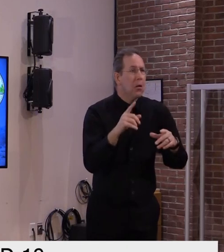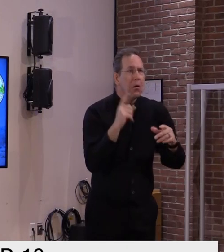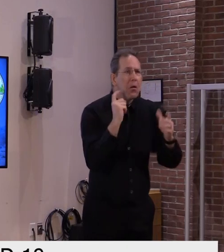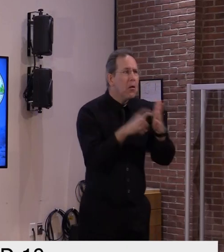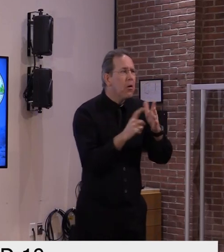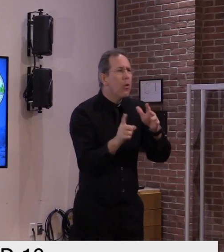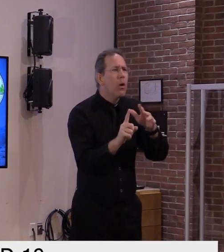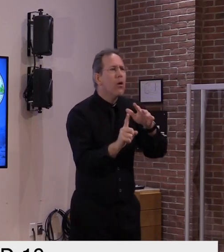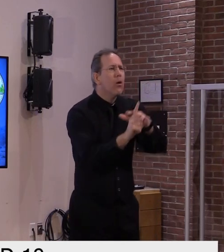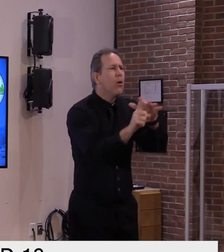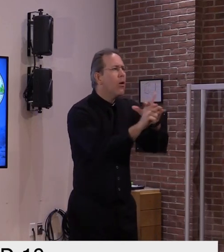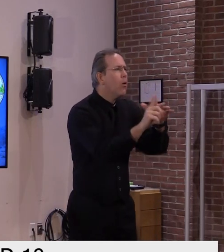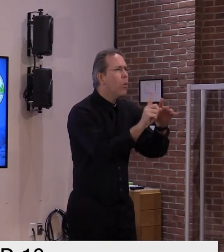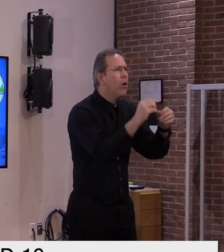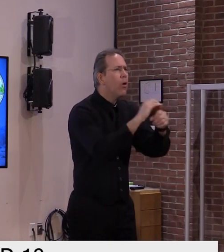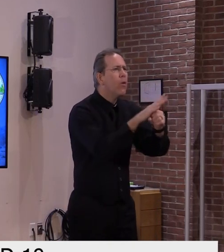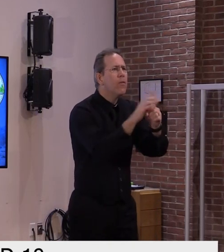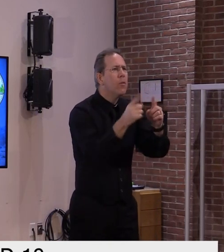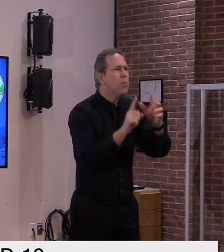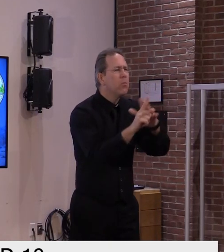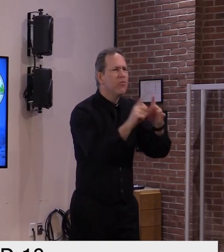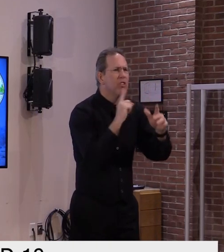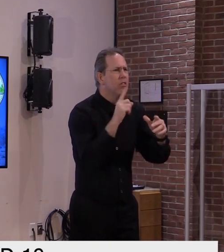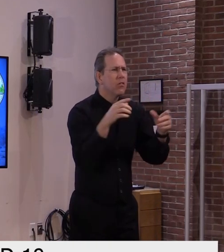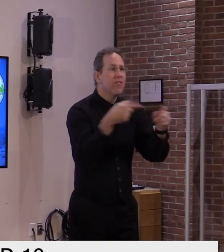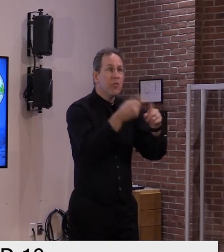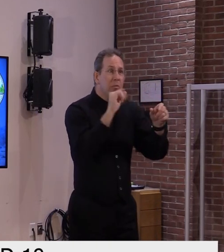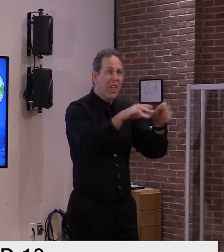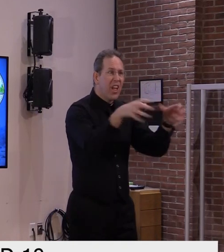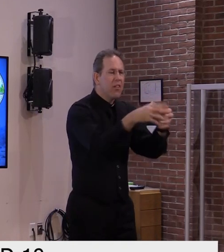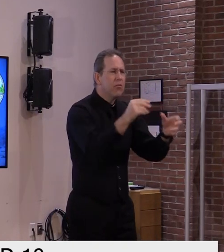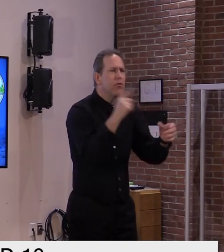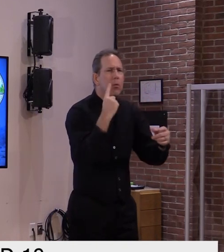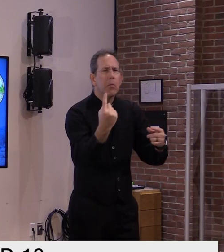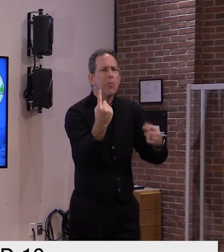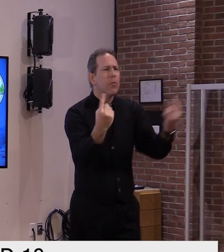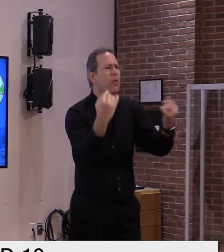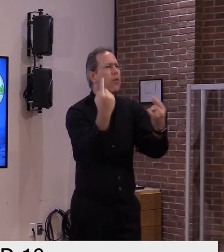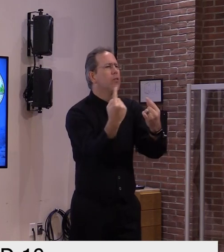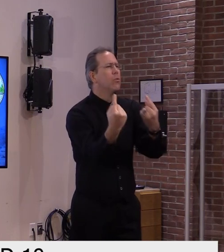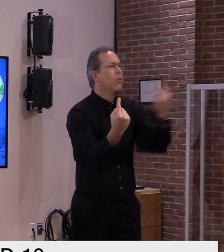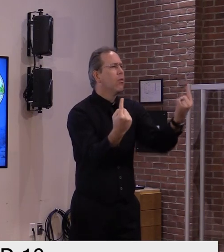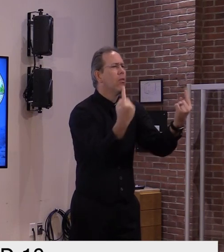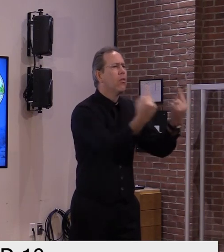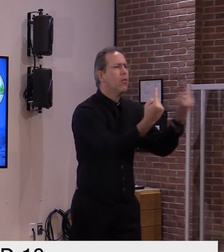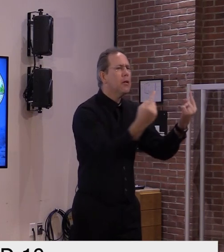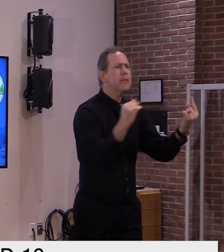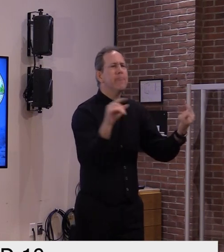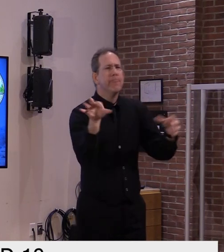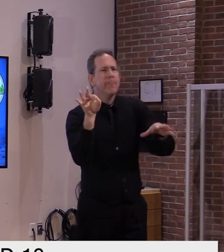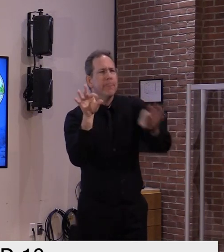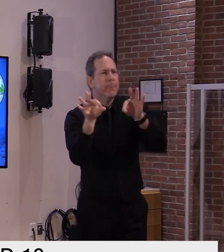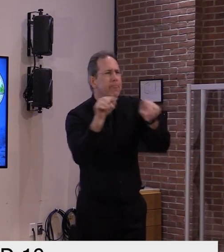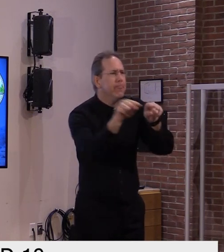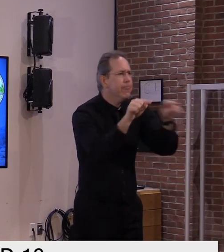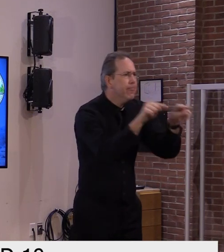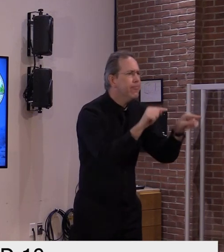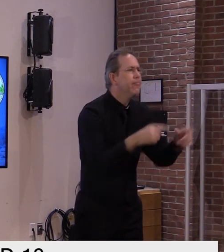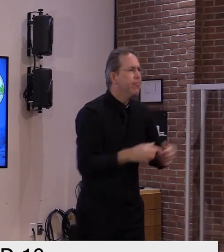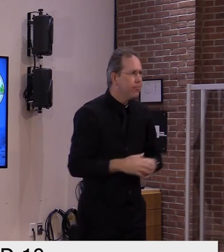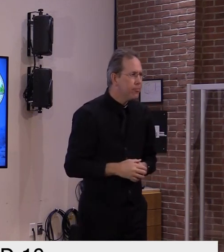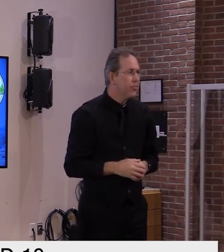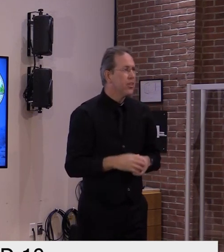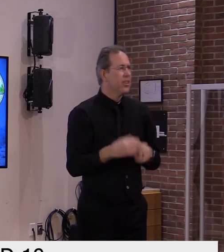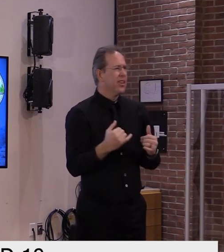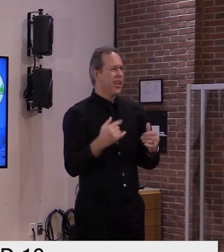We're currently investigating or monitoring 44 outbreaks and investigating or